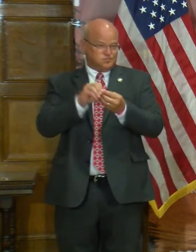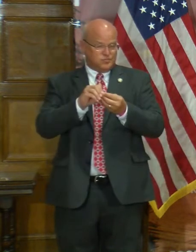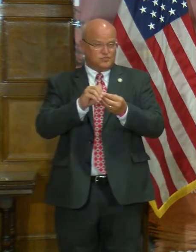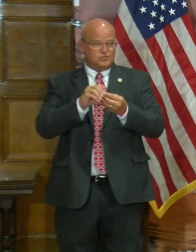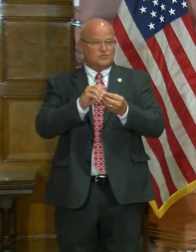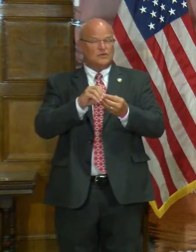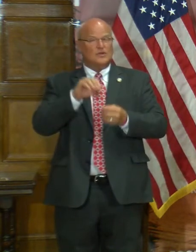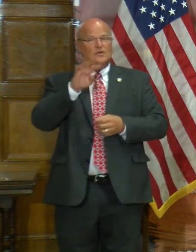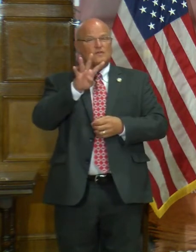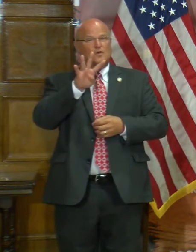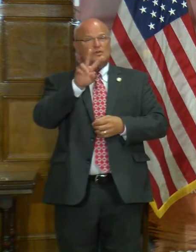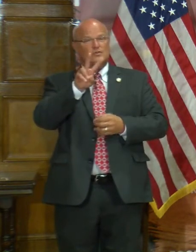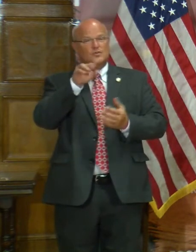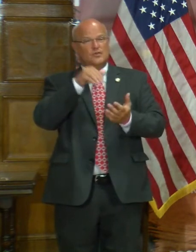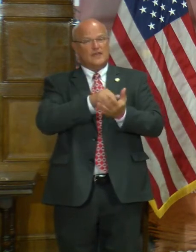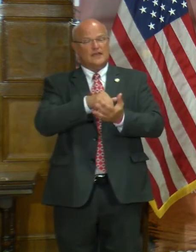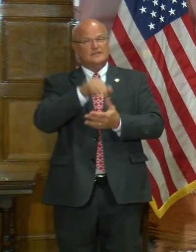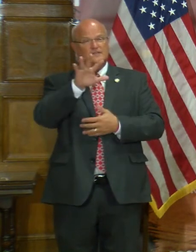in cases of